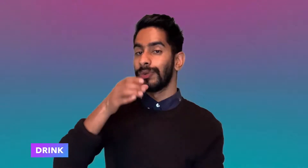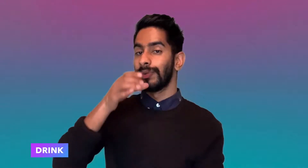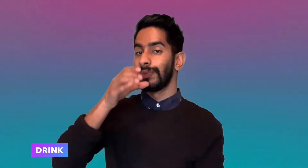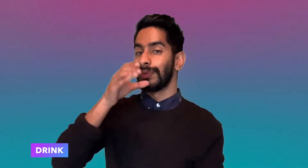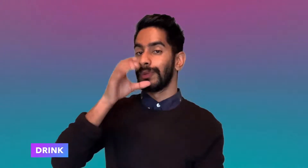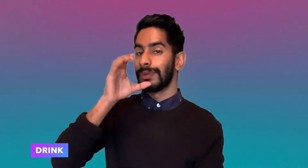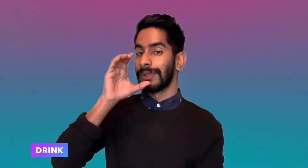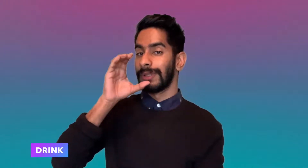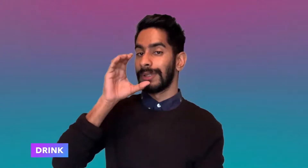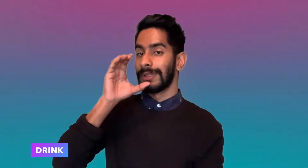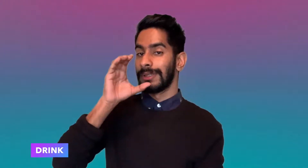drink.